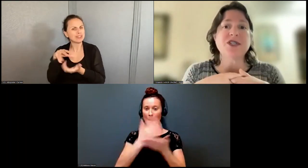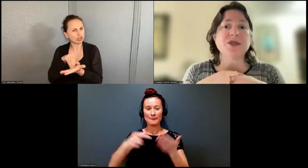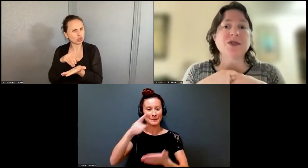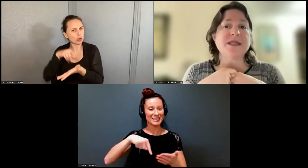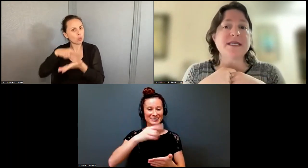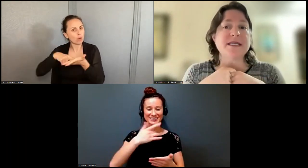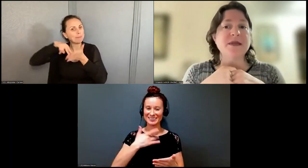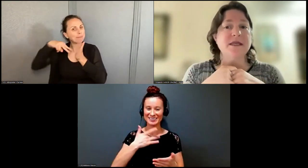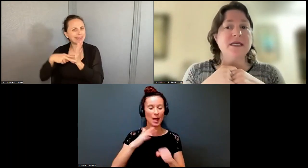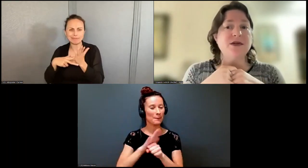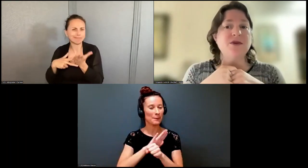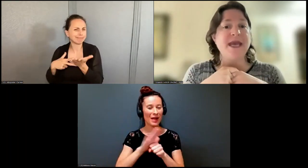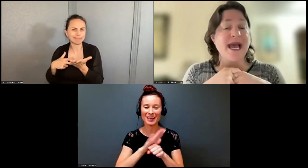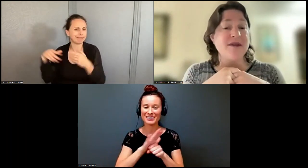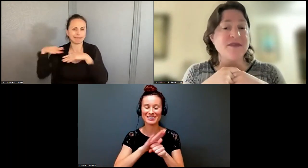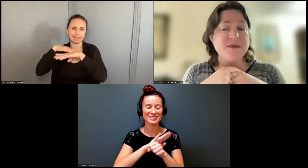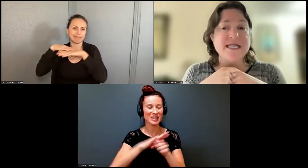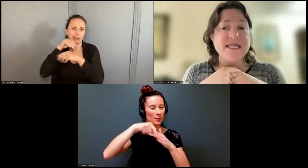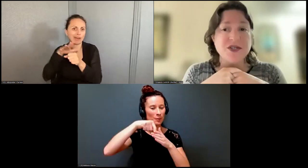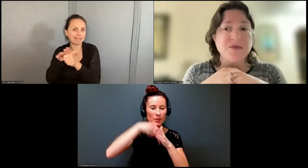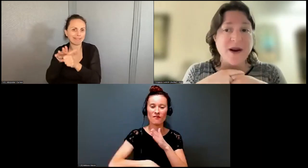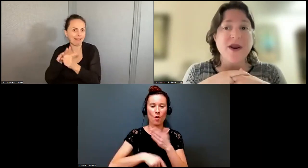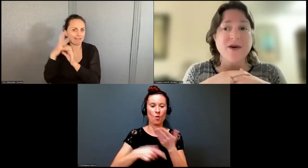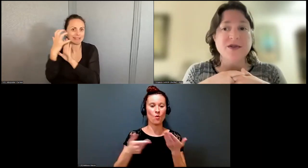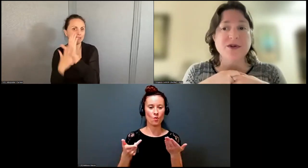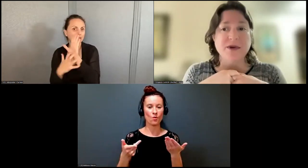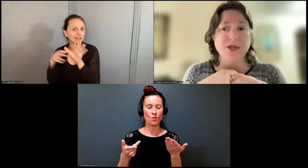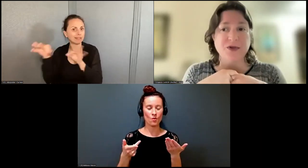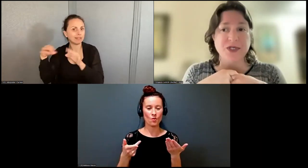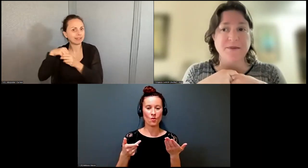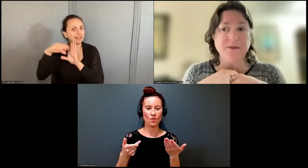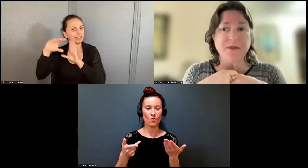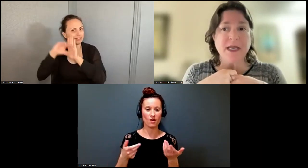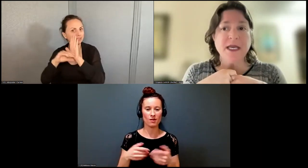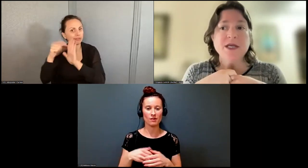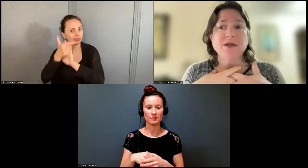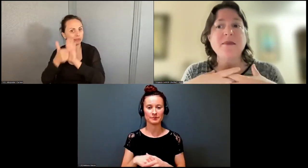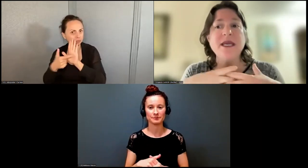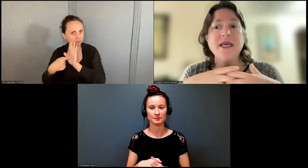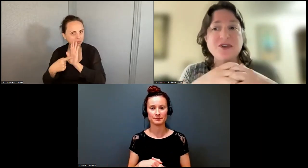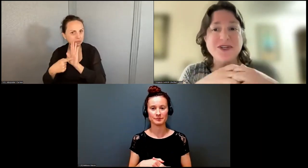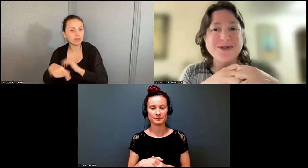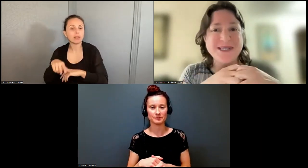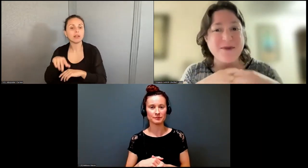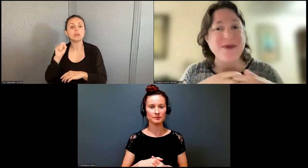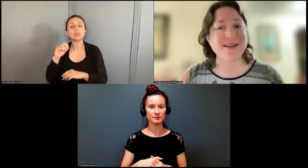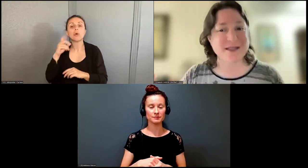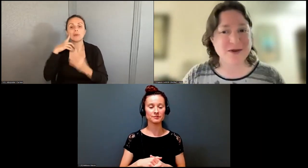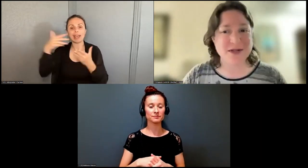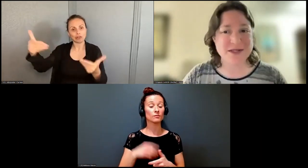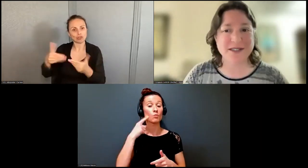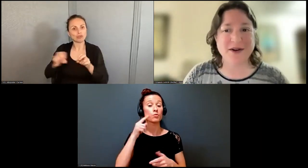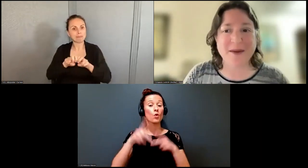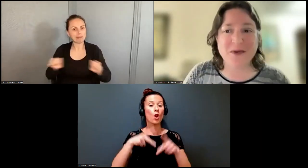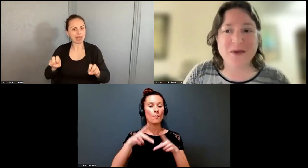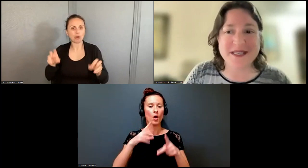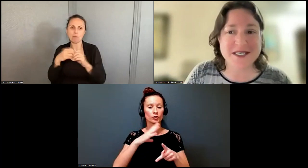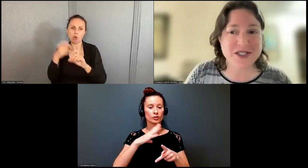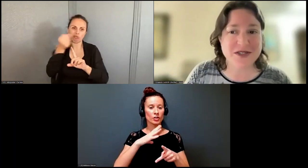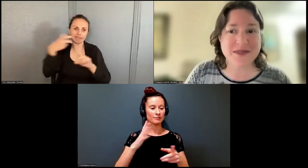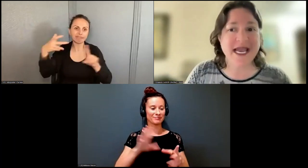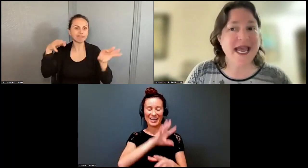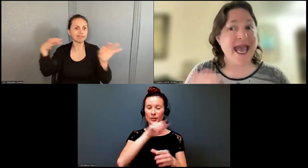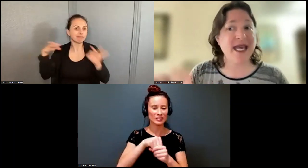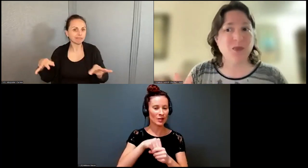comes to children with disabilities who may have substantial barriers to inclusion. So let me introduce our panelists who can certainly grapple with